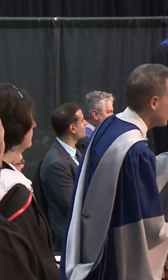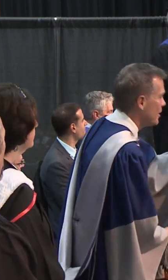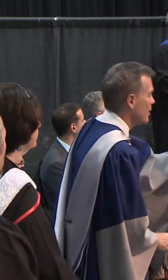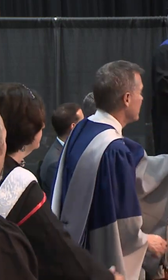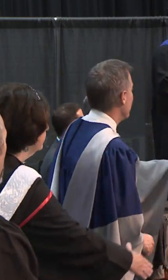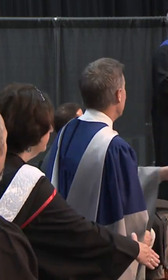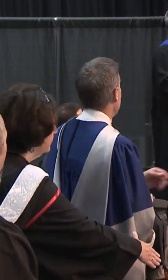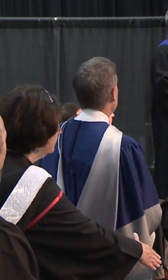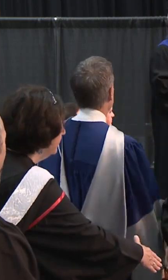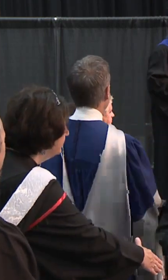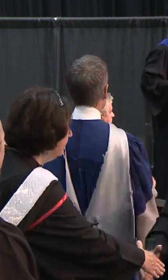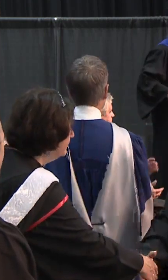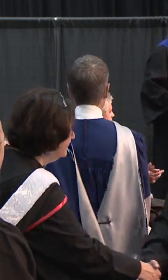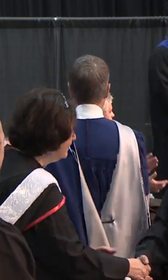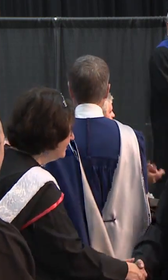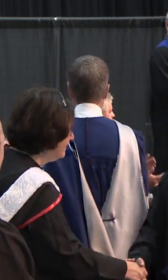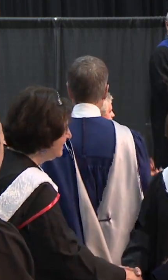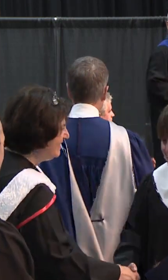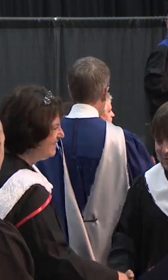Alex Cisco Anderson.